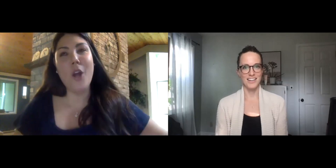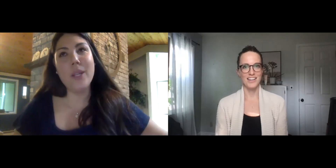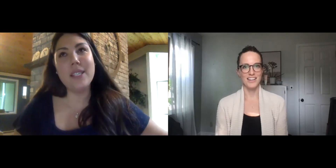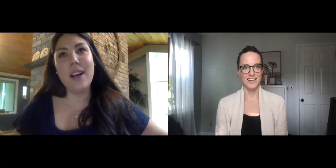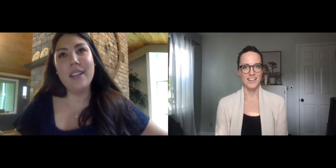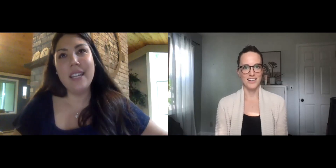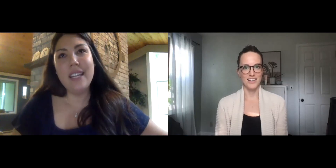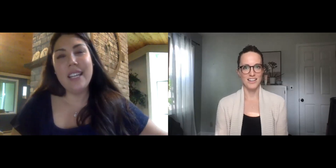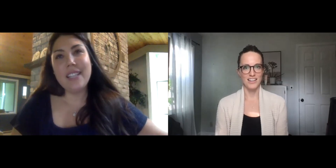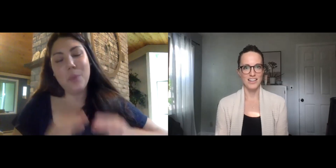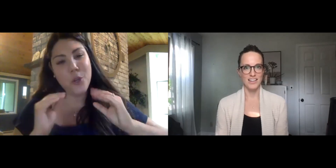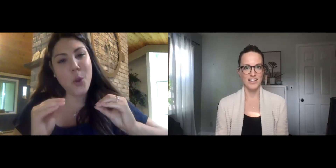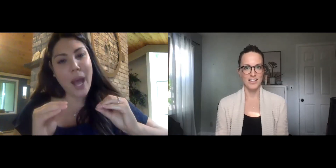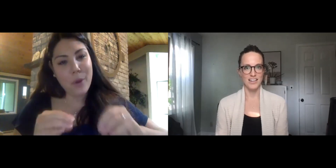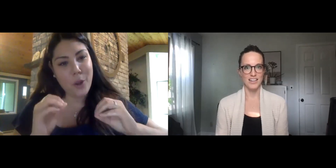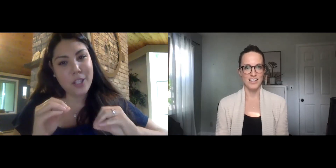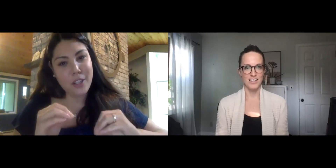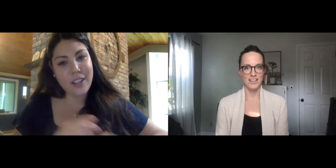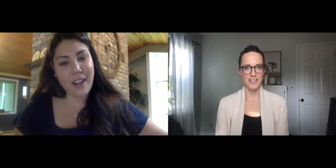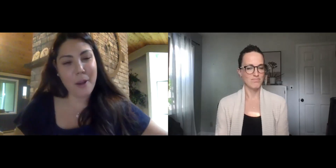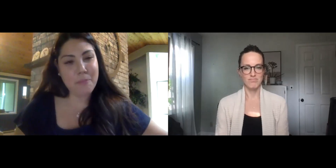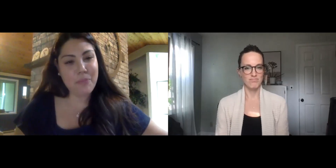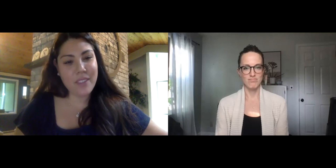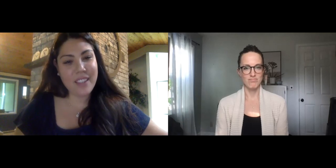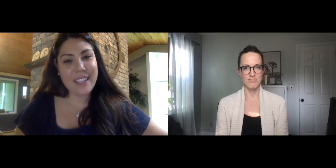And we're new at, it's a little,